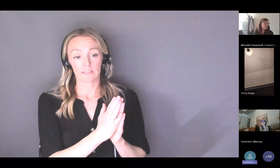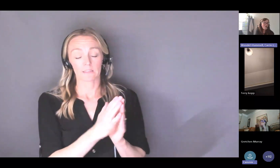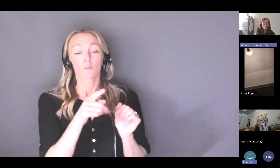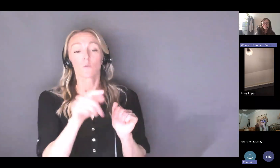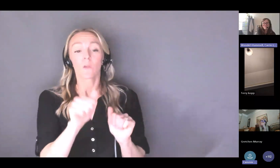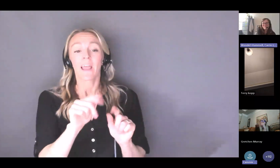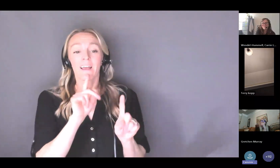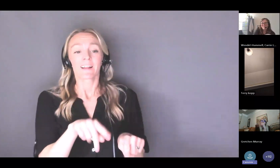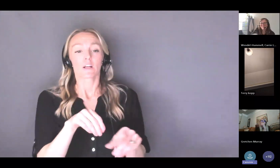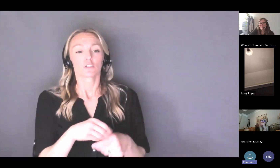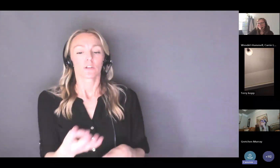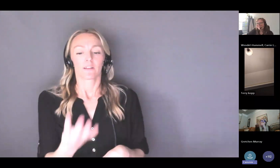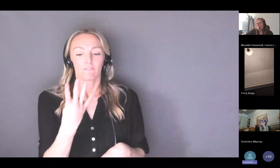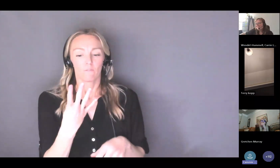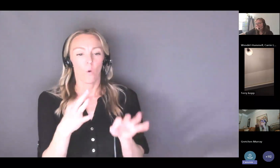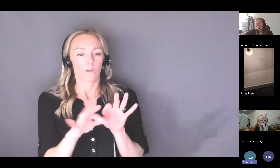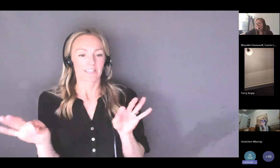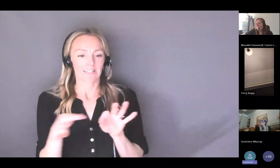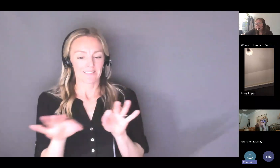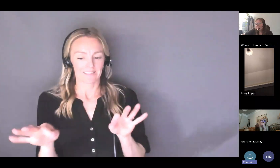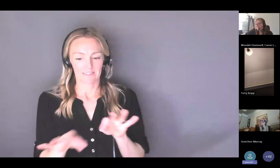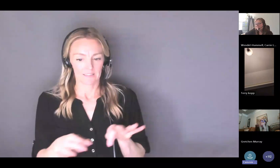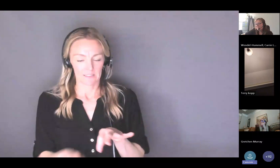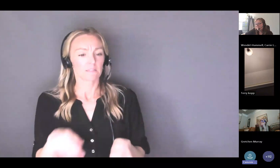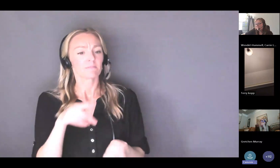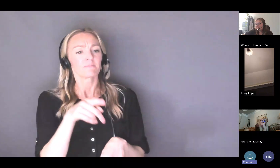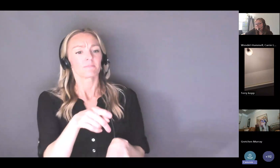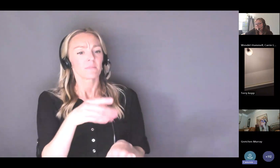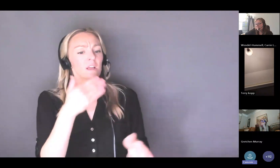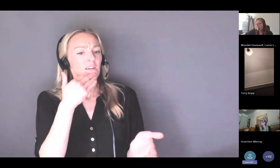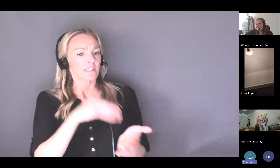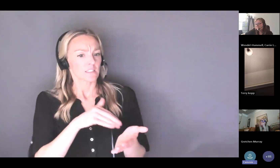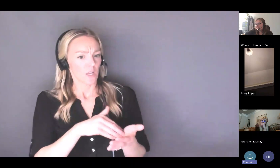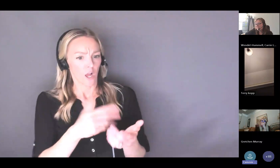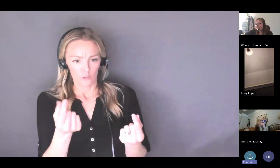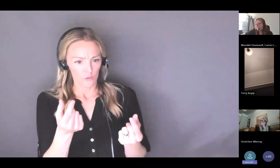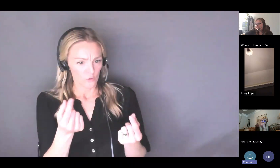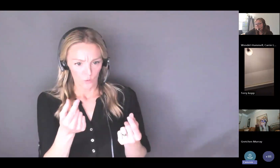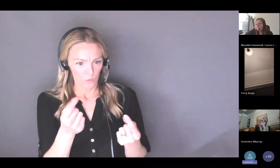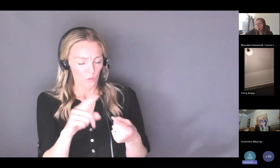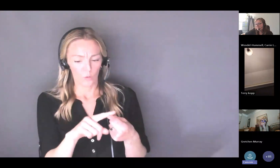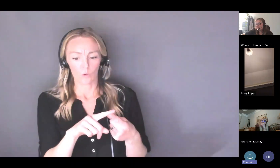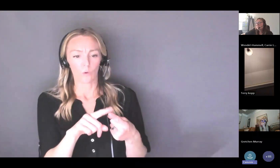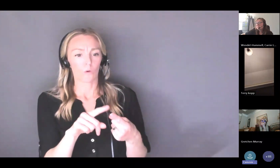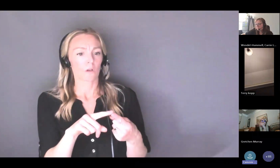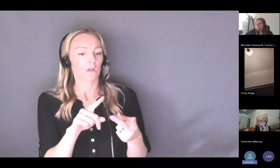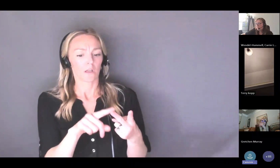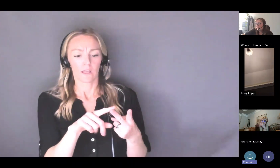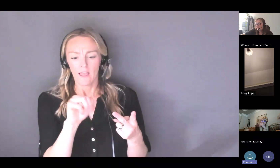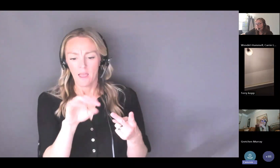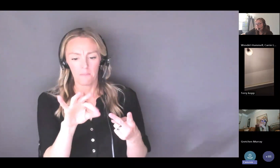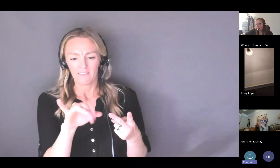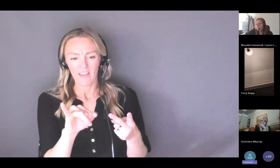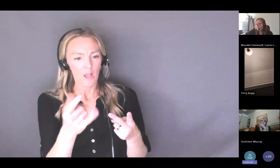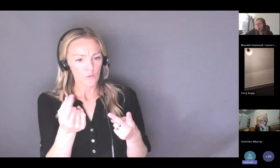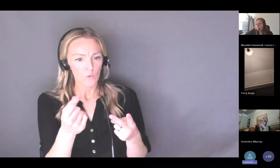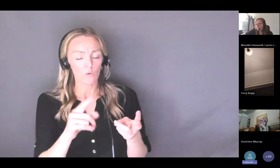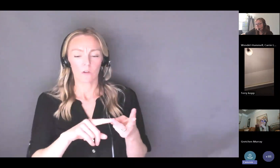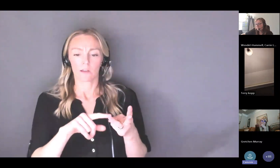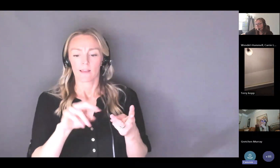go. Yeah. What does the doctor do? What does the MFEI do? What does the